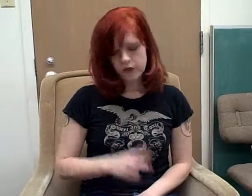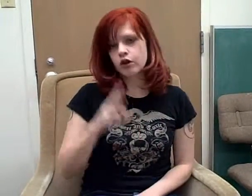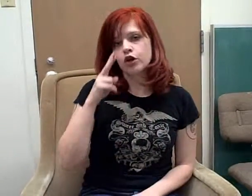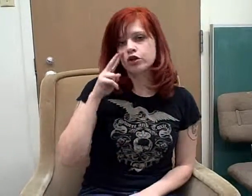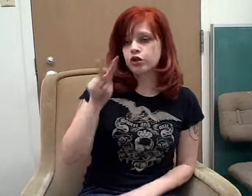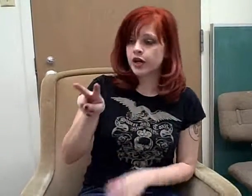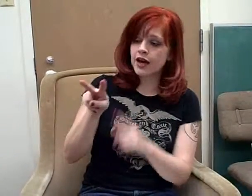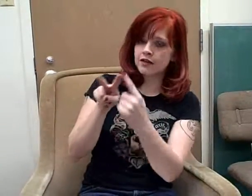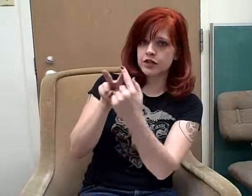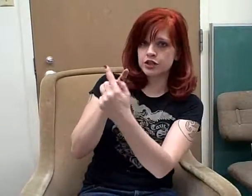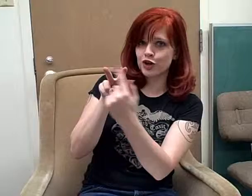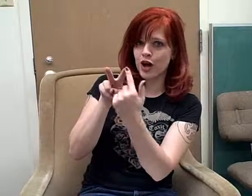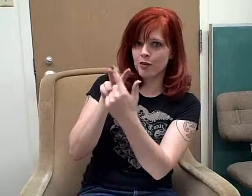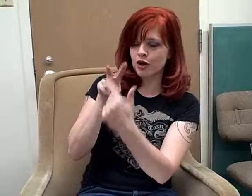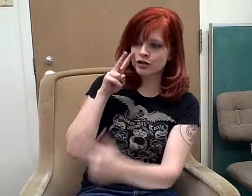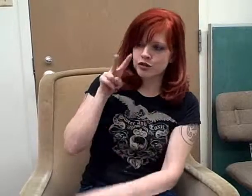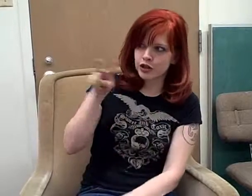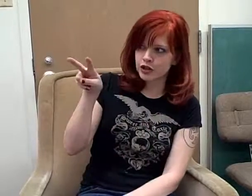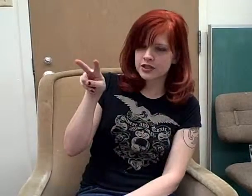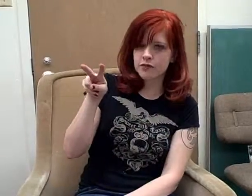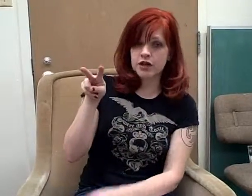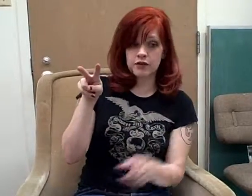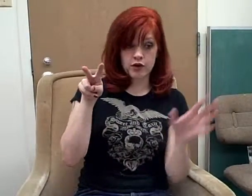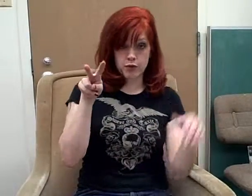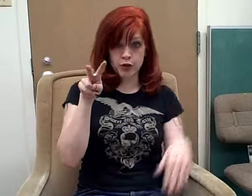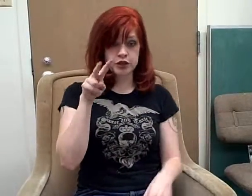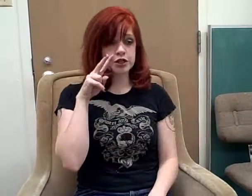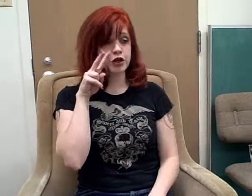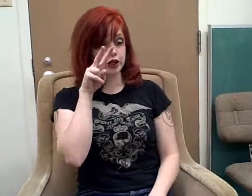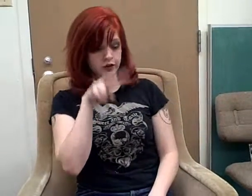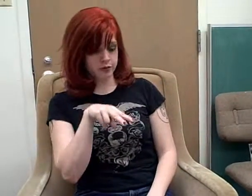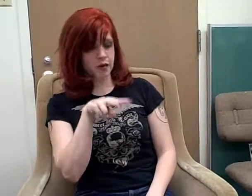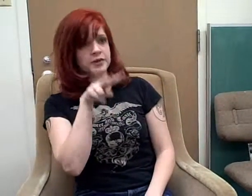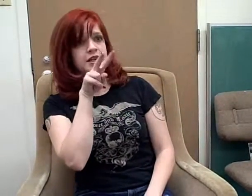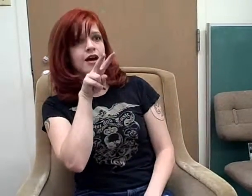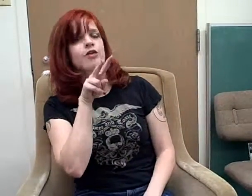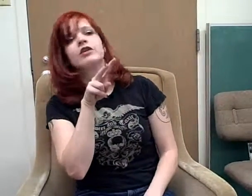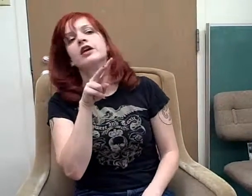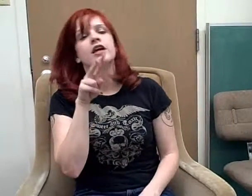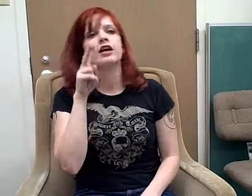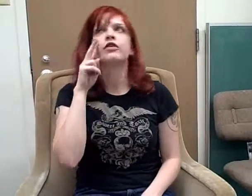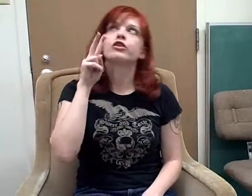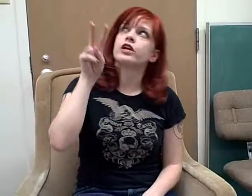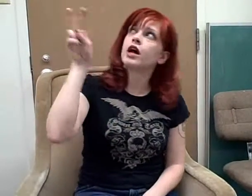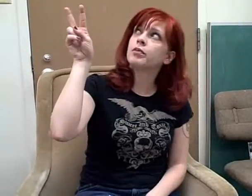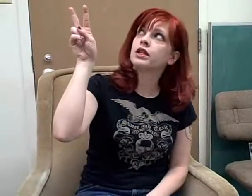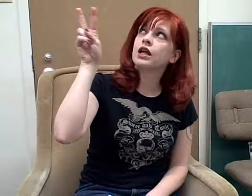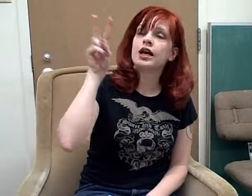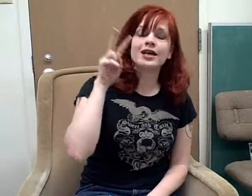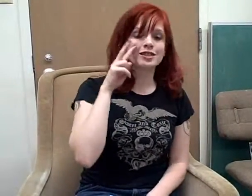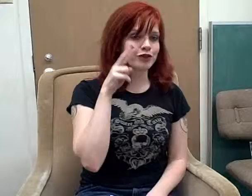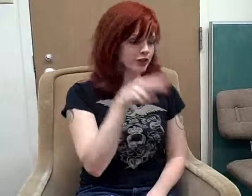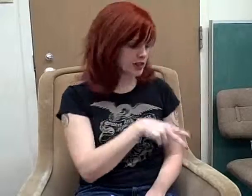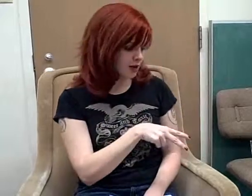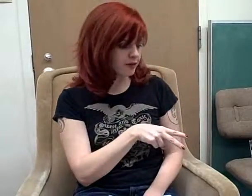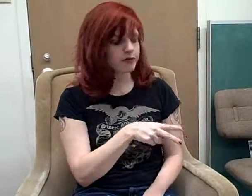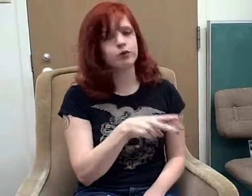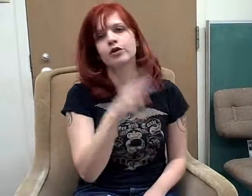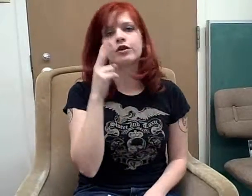Look at. If these are your eyeballs, you can look at something. If you have a person, you can look them up and down. If you're looking up at the lights, if you're looking down at the floor, you